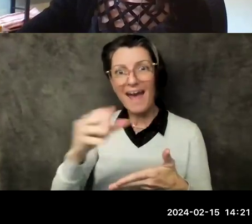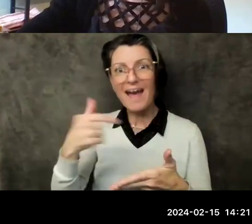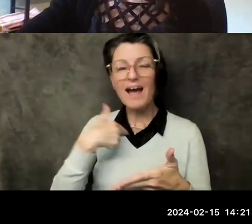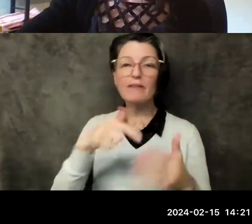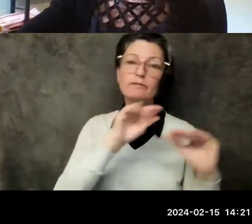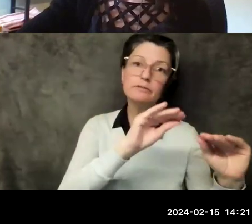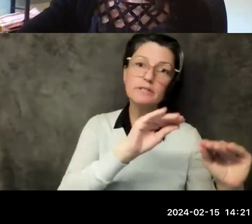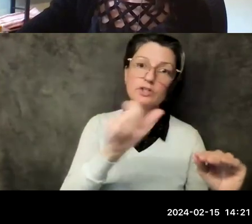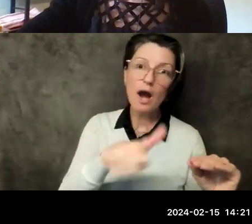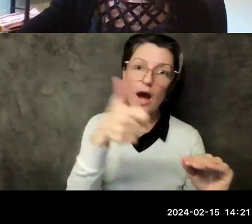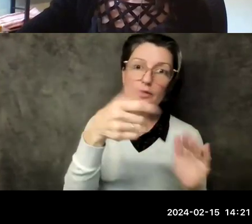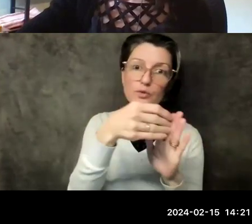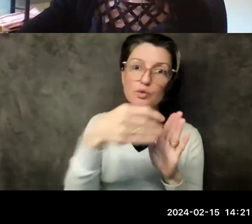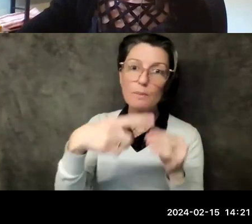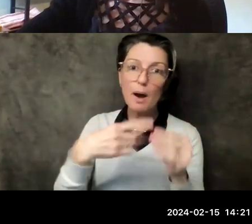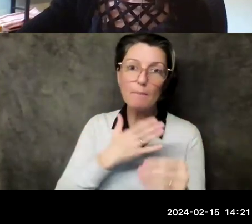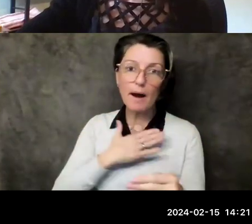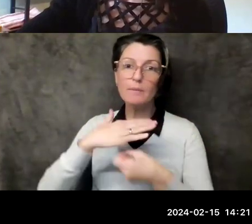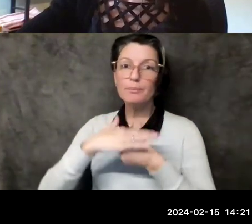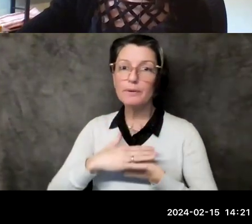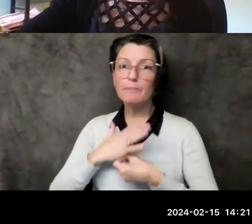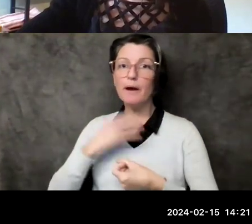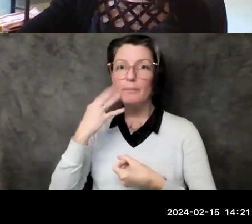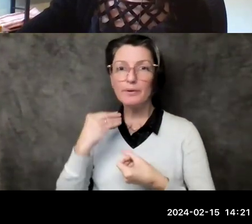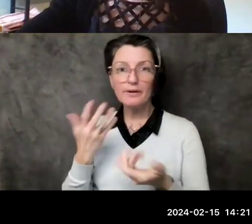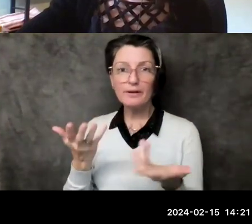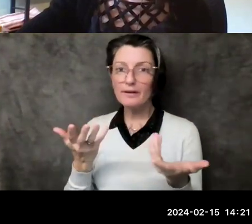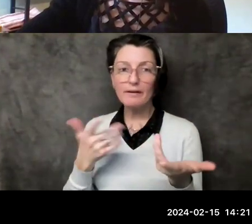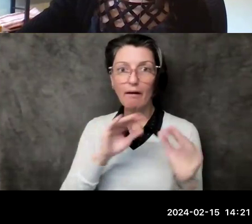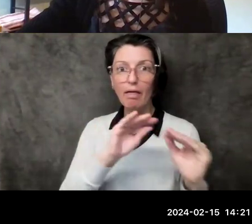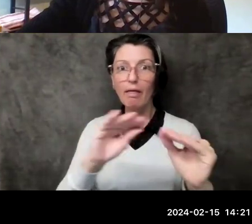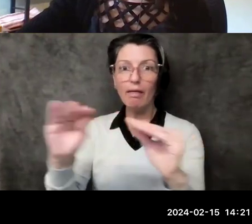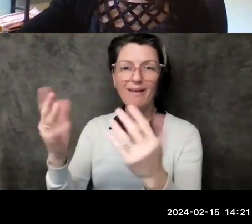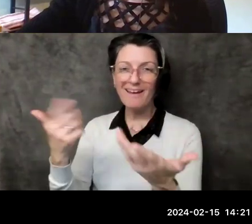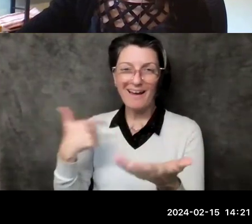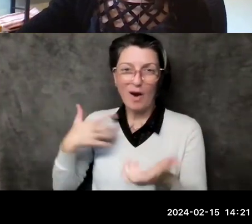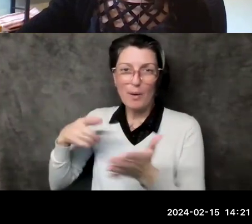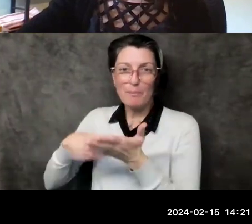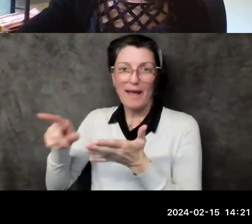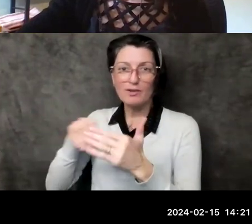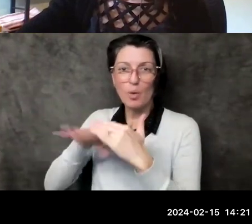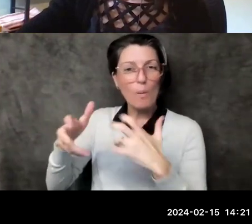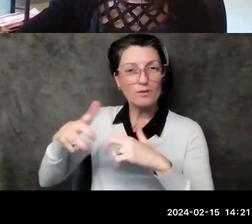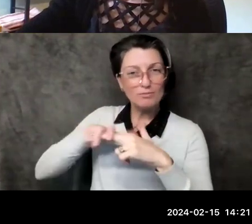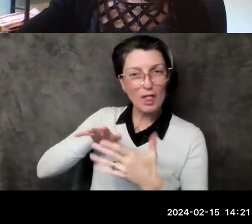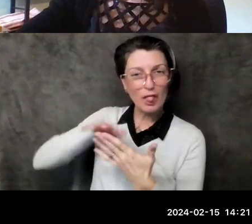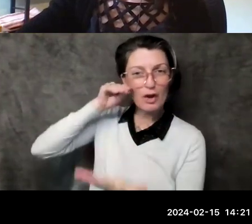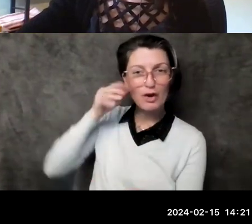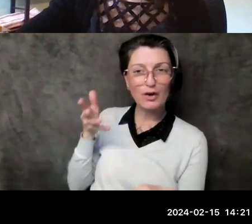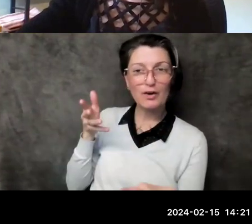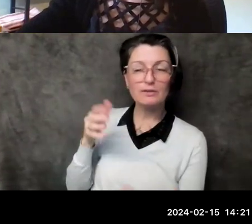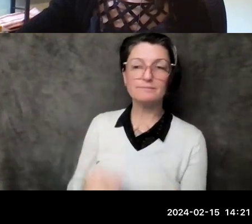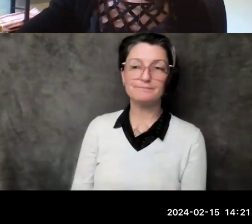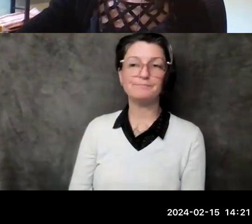but, you know, after a while, everybody does learn. And, you know, in that class, unfortunately, it